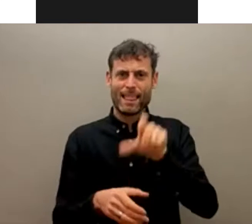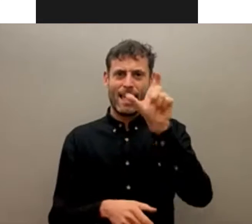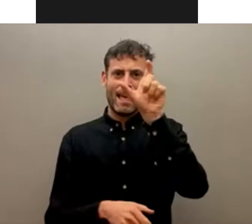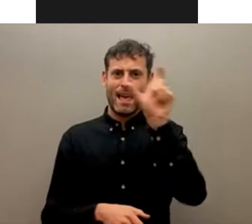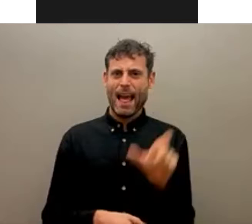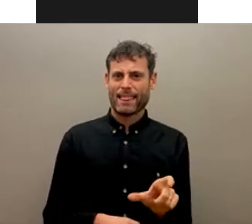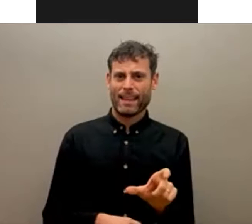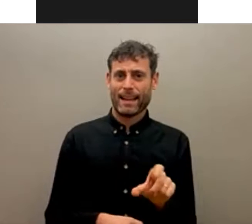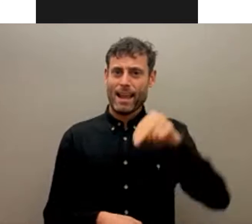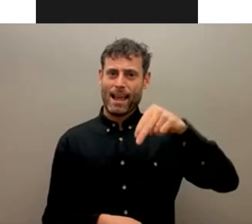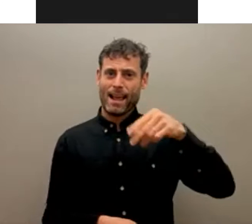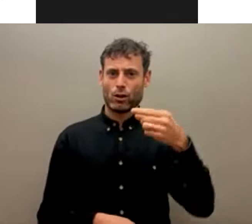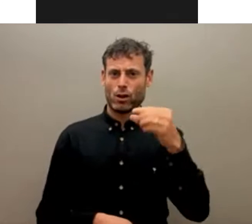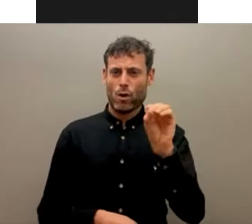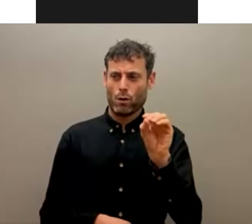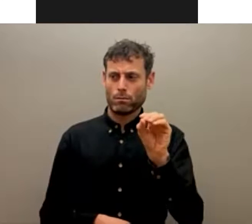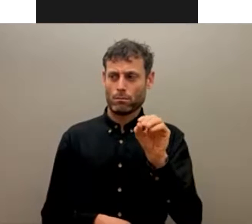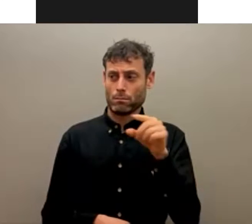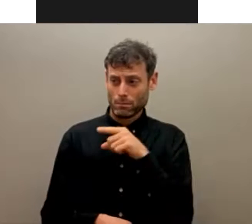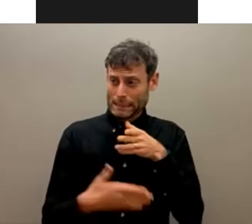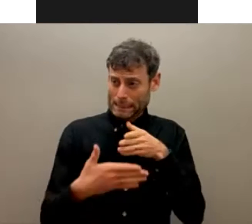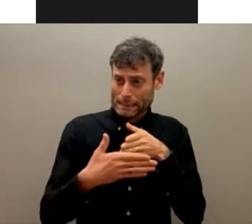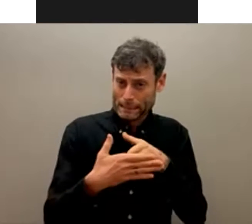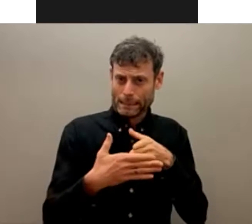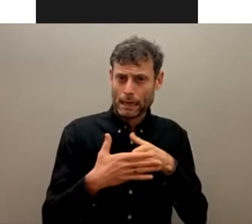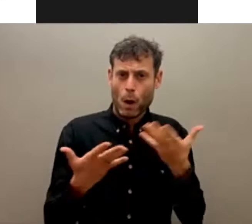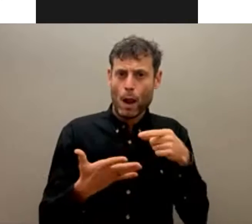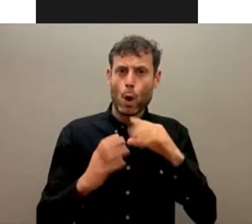use to communicate effectively?